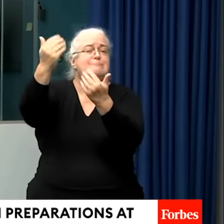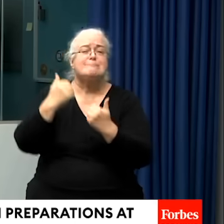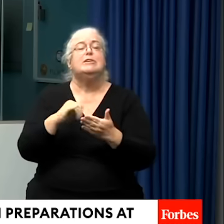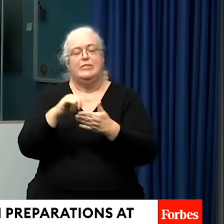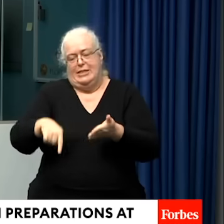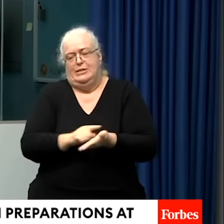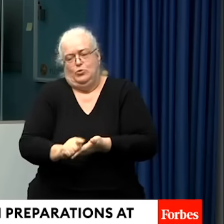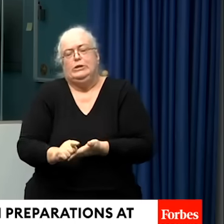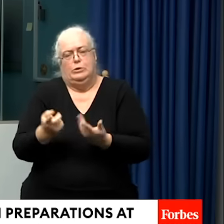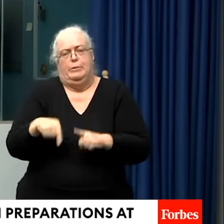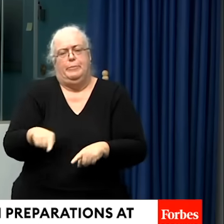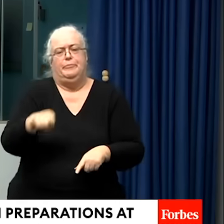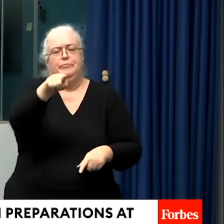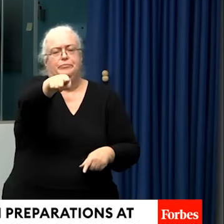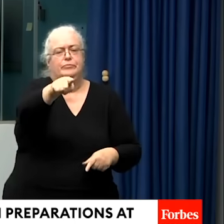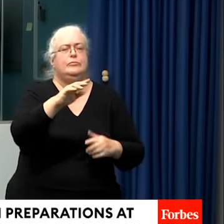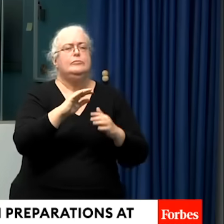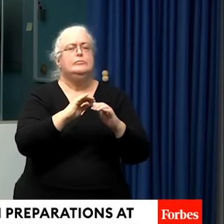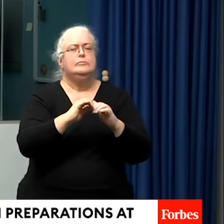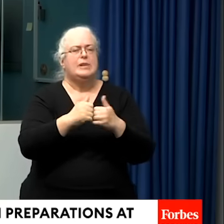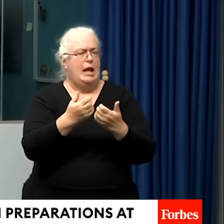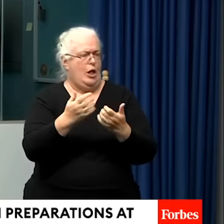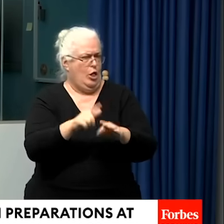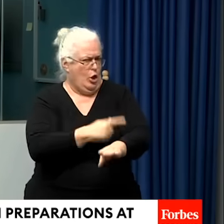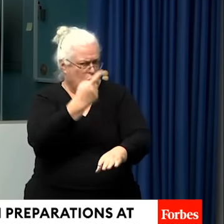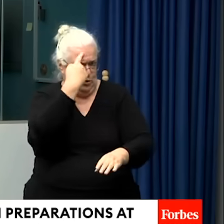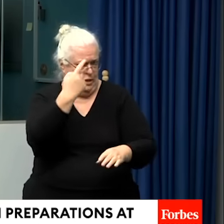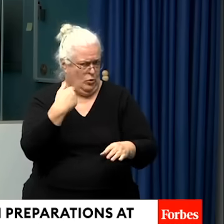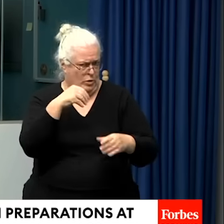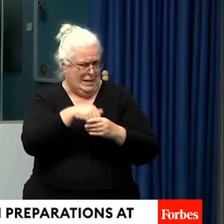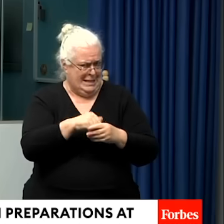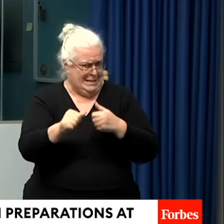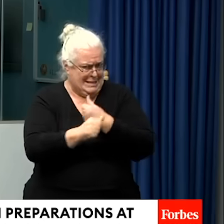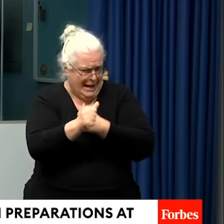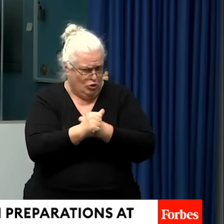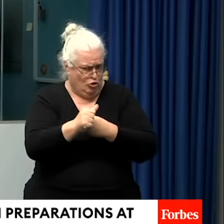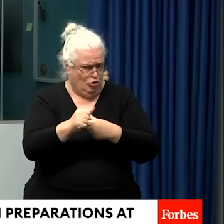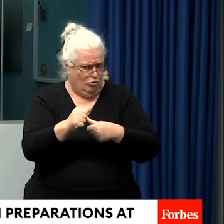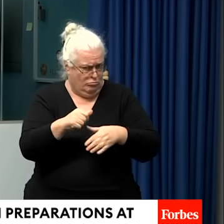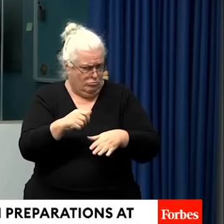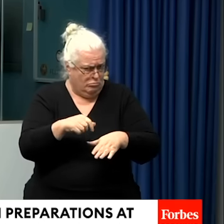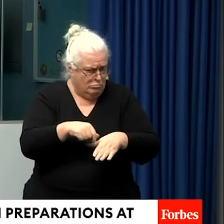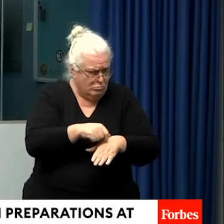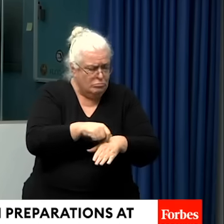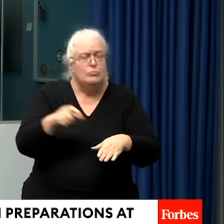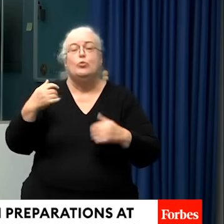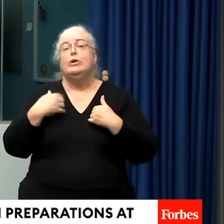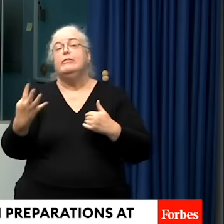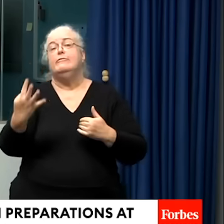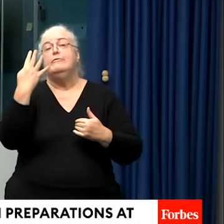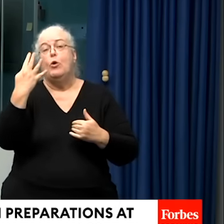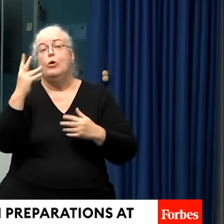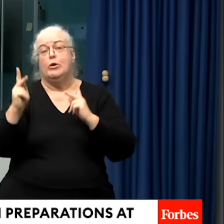so. How long do you think we're going to be in the dangerous window here? So meteorology, our meteorologists, we have 4 of them here